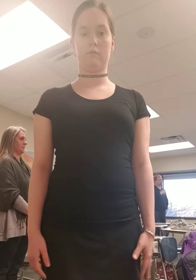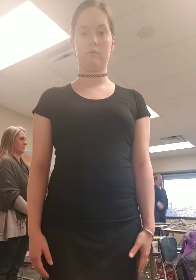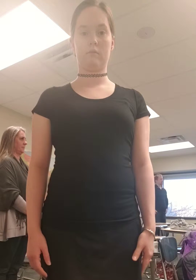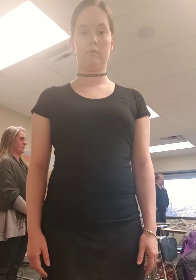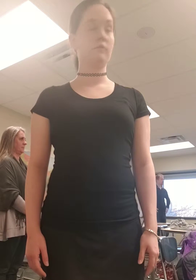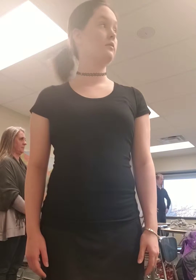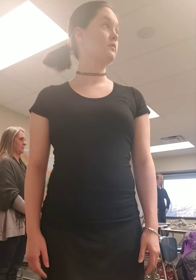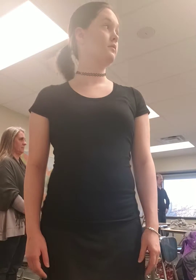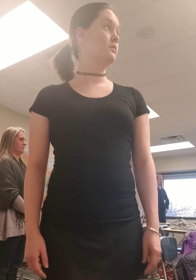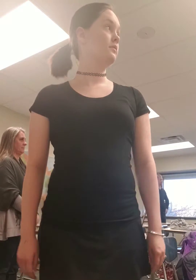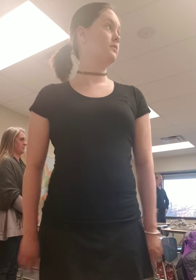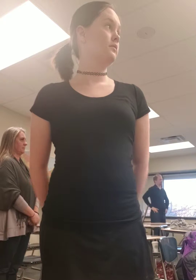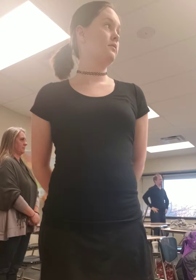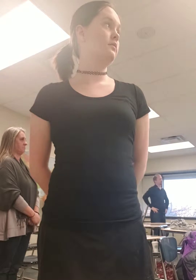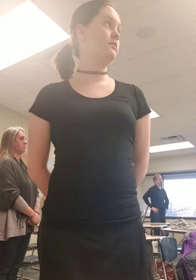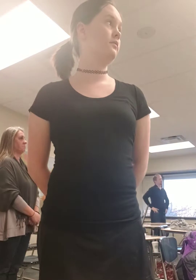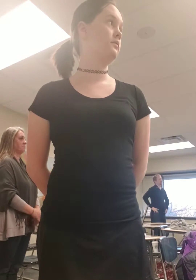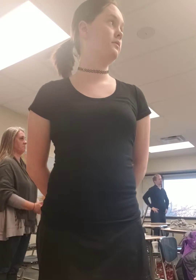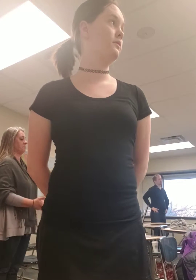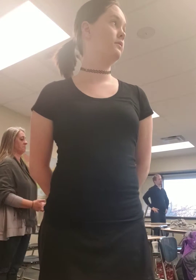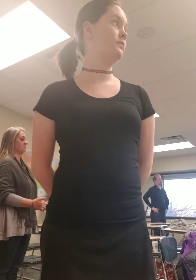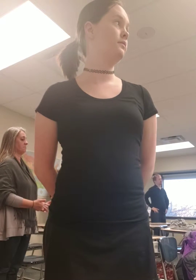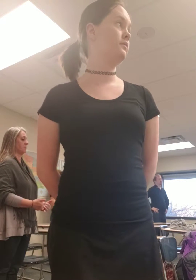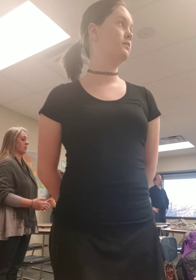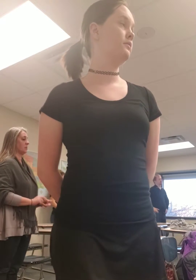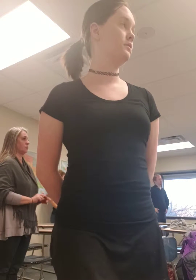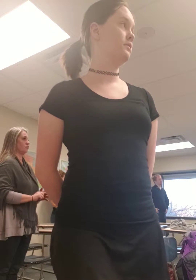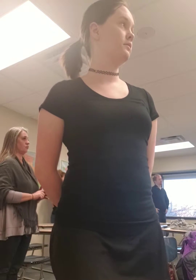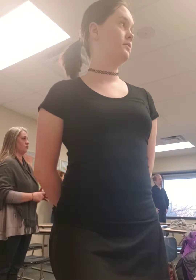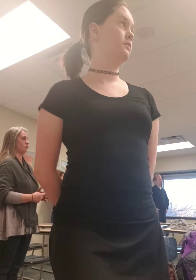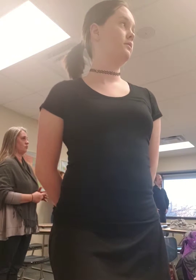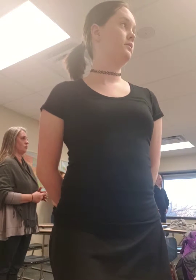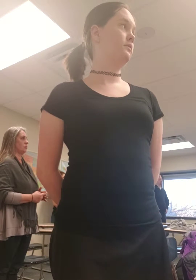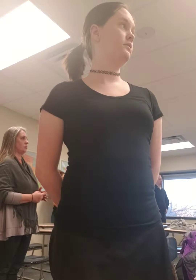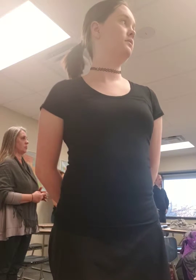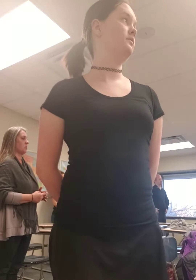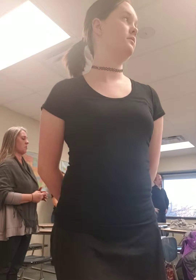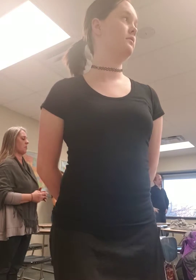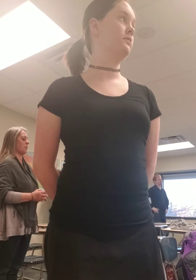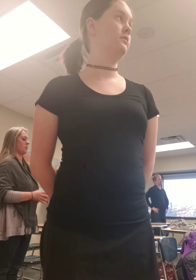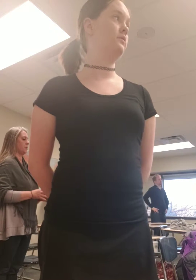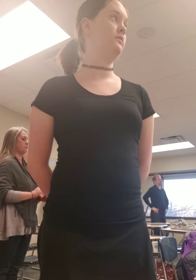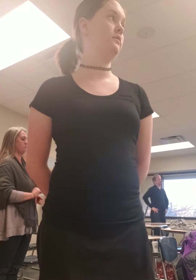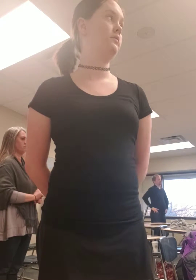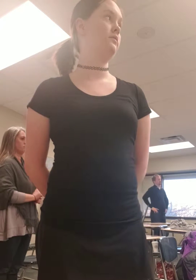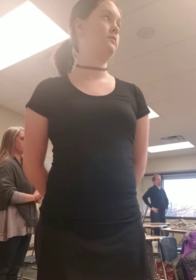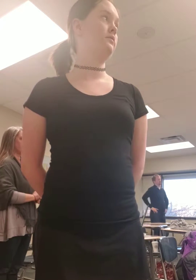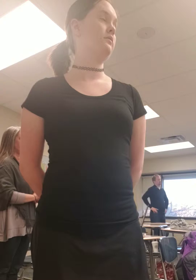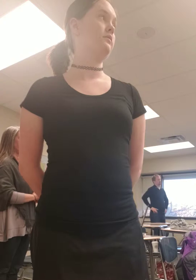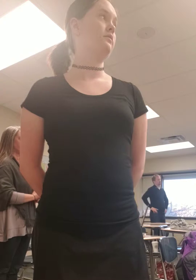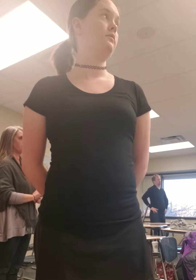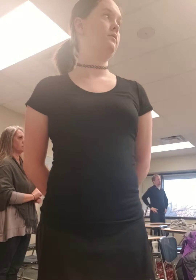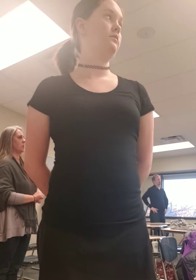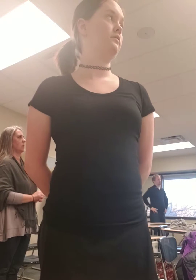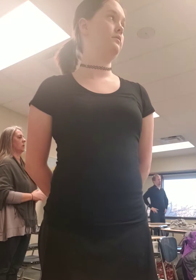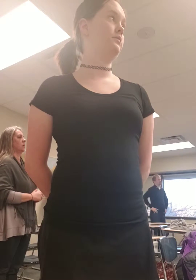All right, we're going to start off first of all, just a little warm-up problem. So I want you to read this question and answer